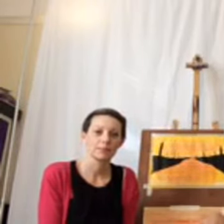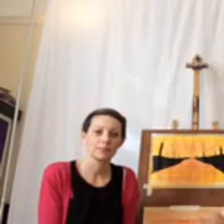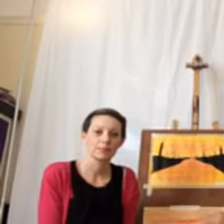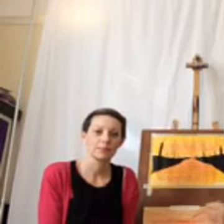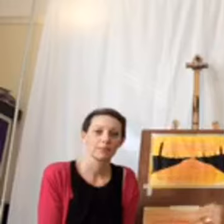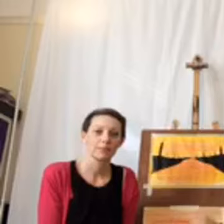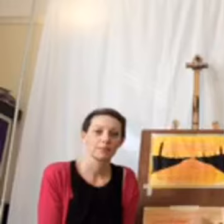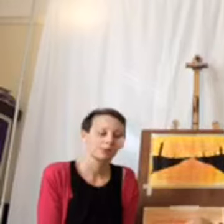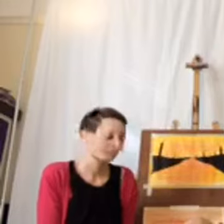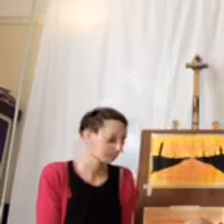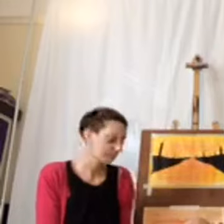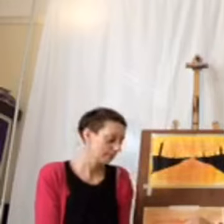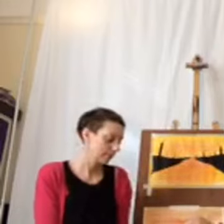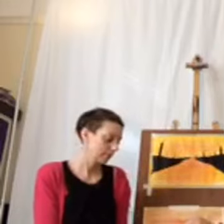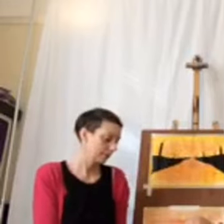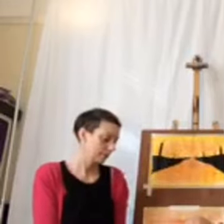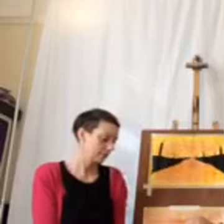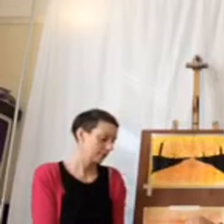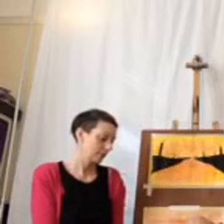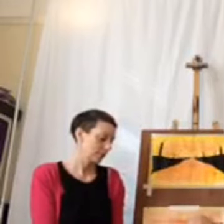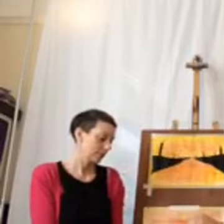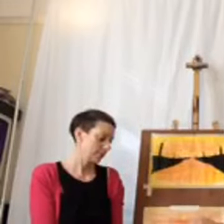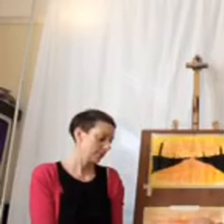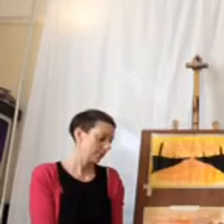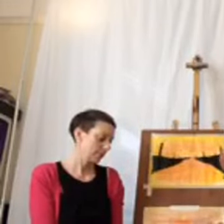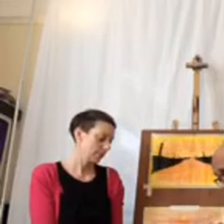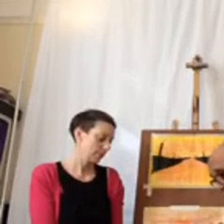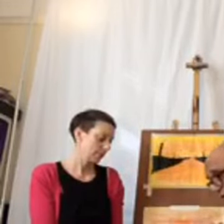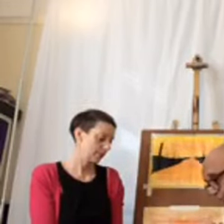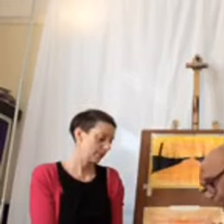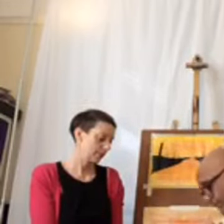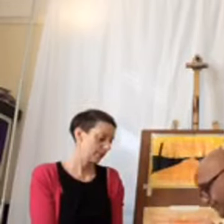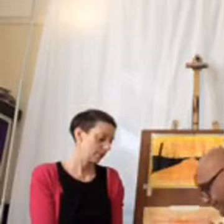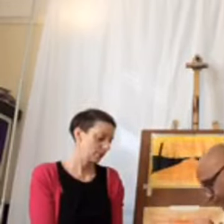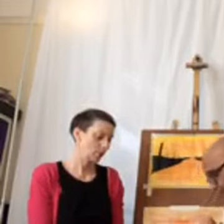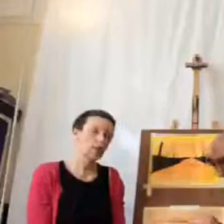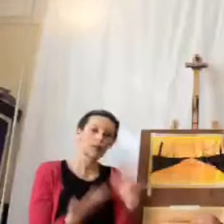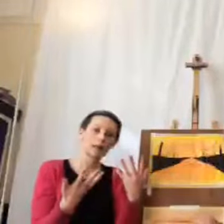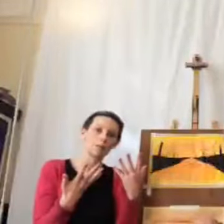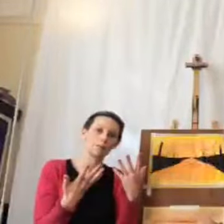oh, I'll tell you what, before we do any leaves or anything, I'm going to wash that brush, little brush off.